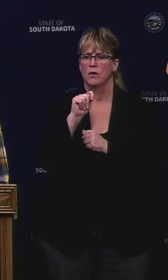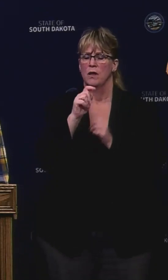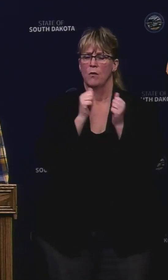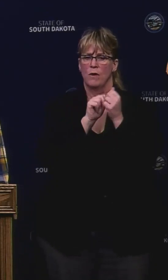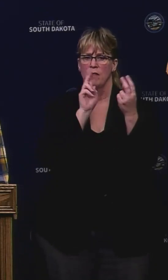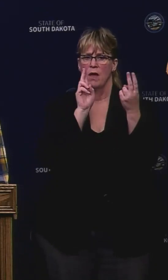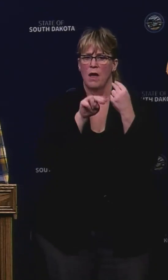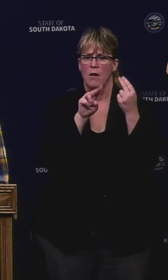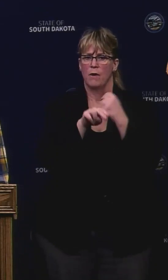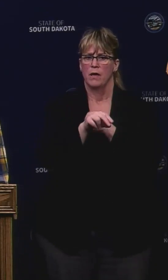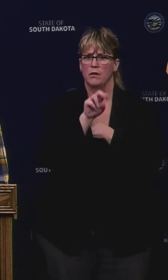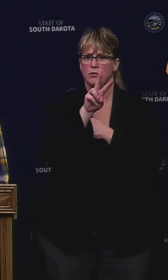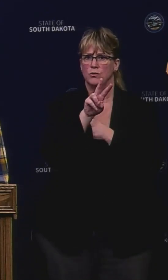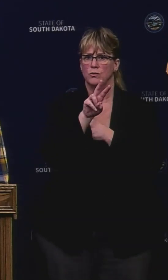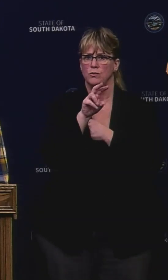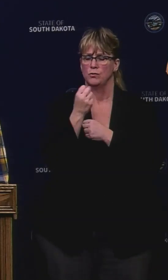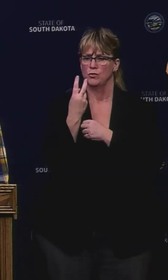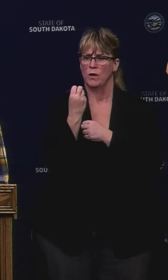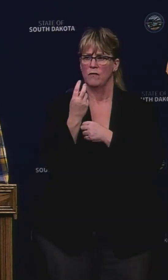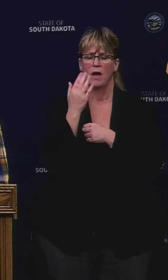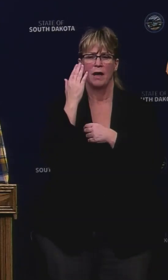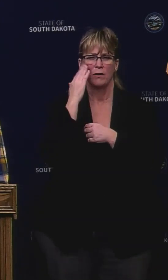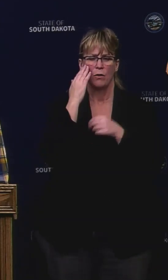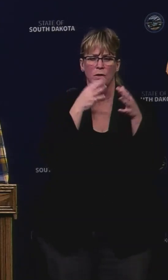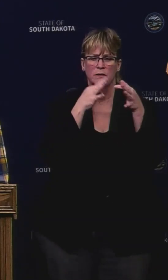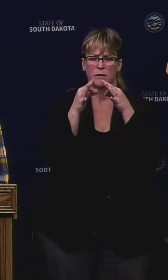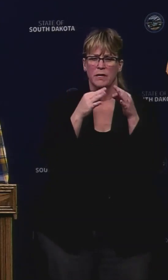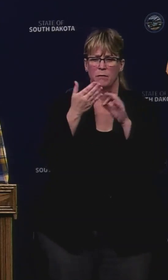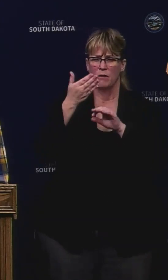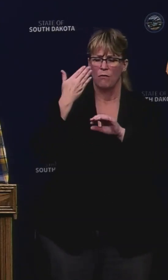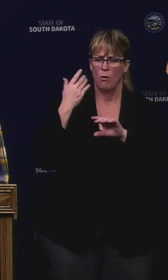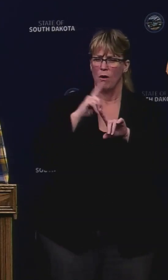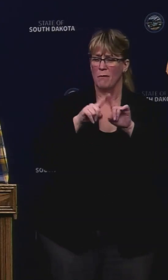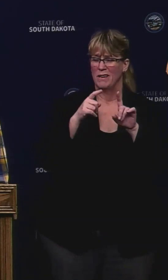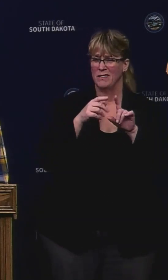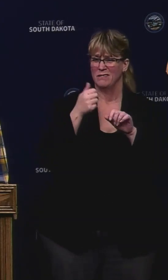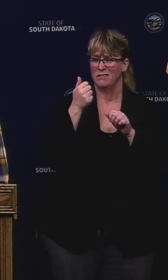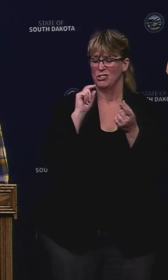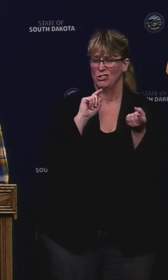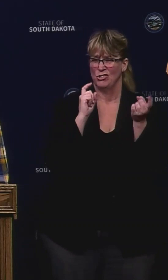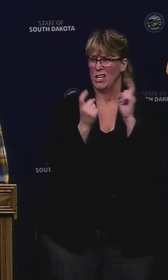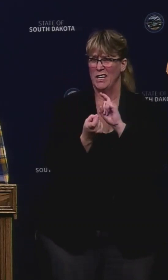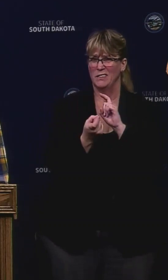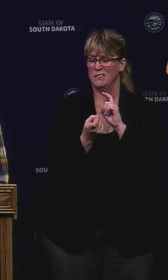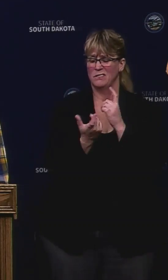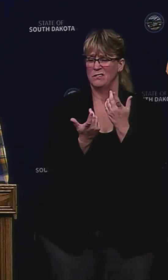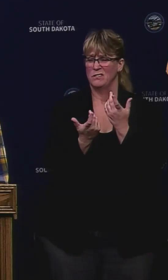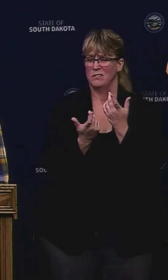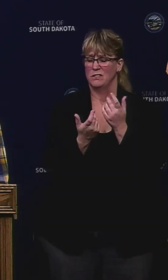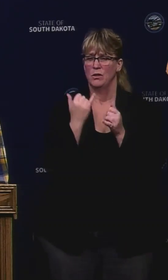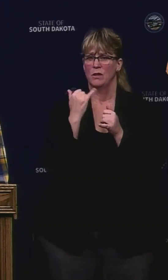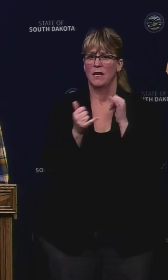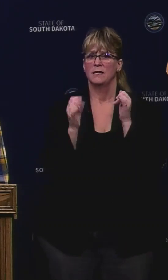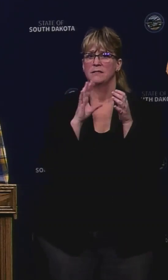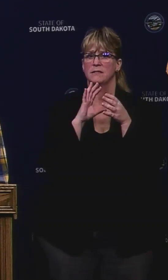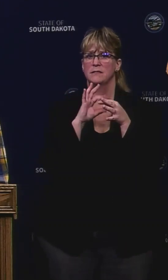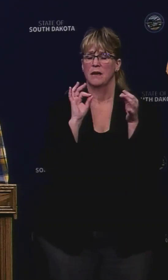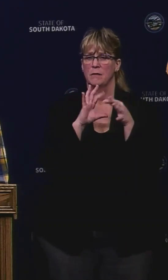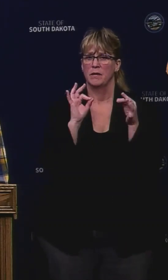212, and I know you've talked about it before, but I just didn't know if anything had changed since you'd last commented